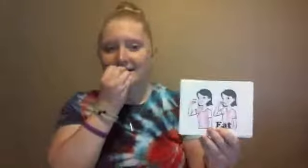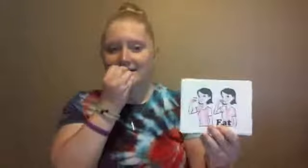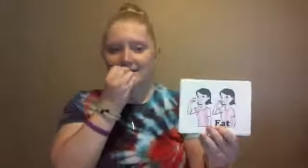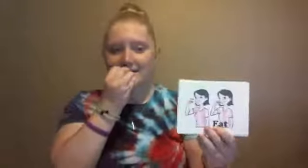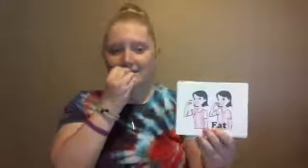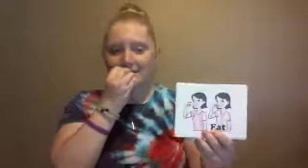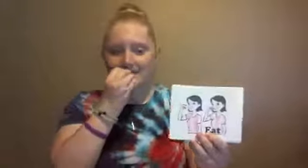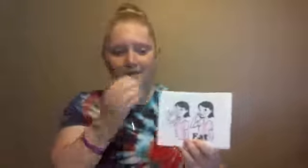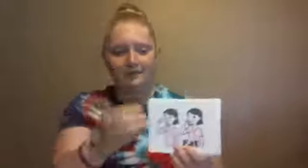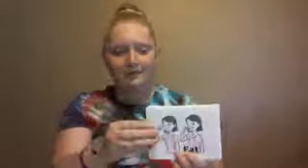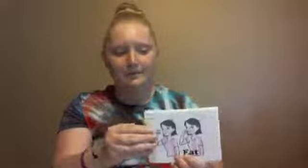eat,